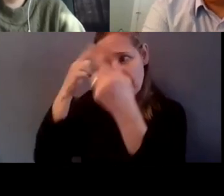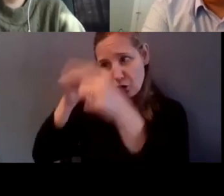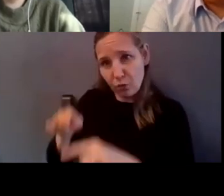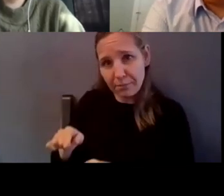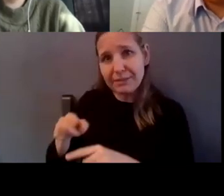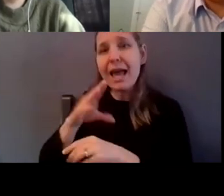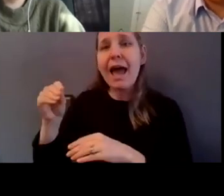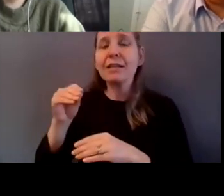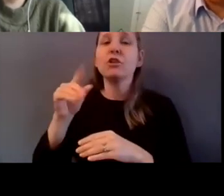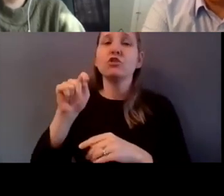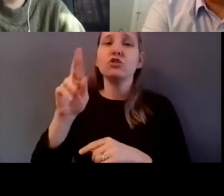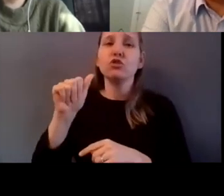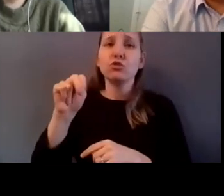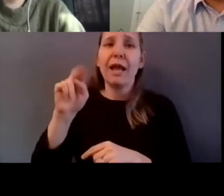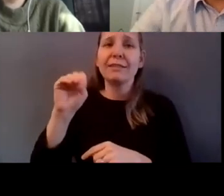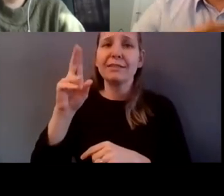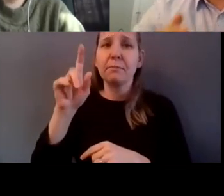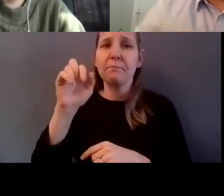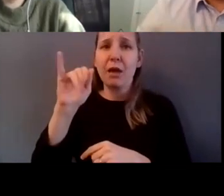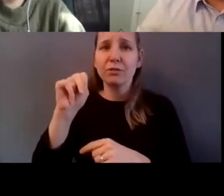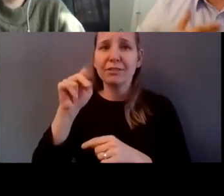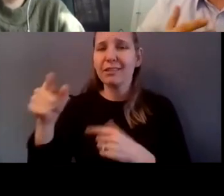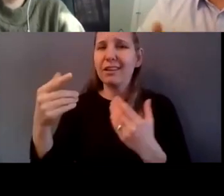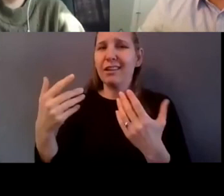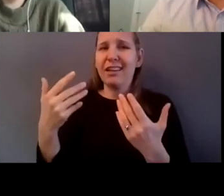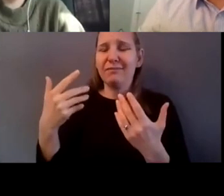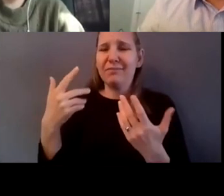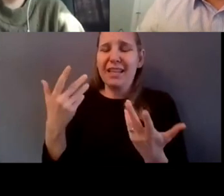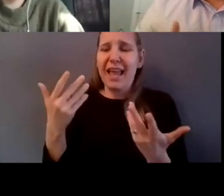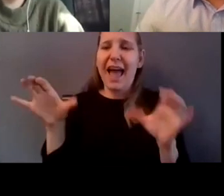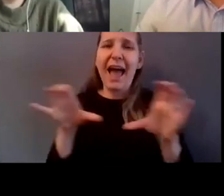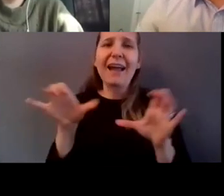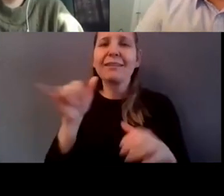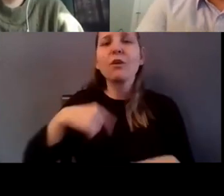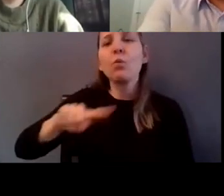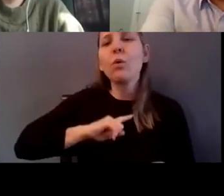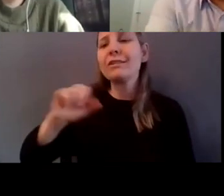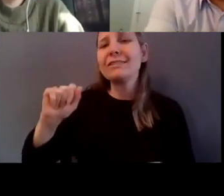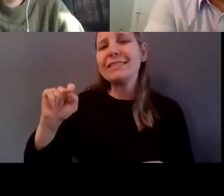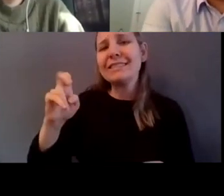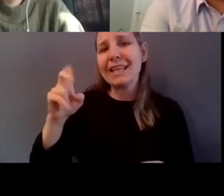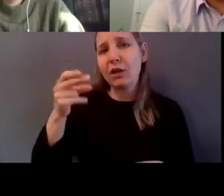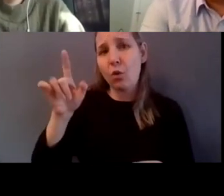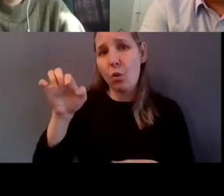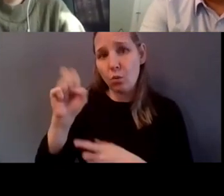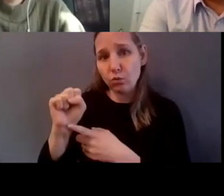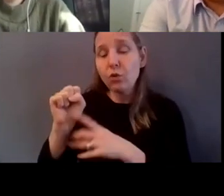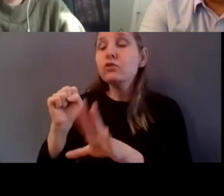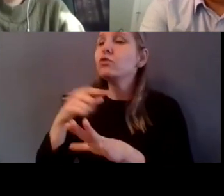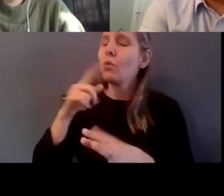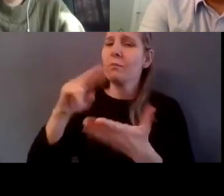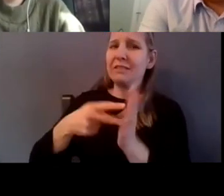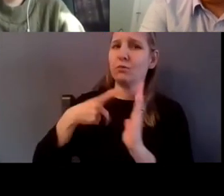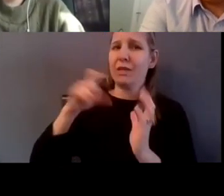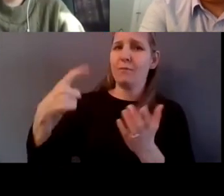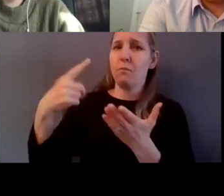which we were treated as stakeholders. So I think there's a lot of dialogue that needs to continue to address GDP and